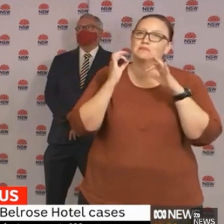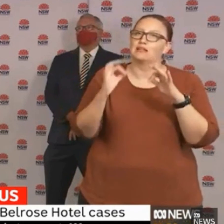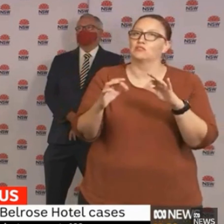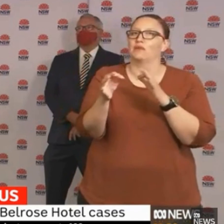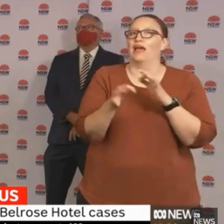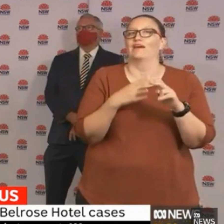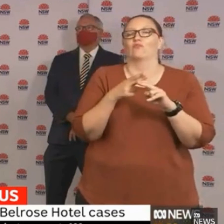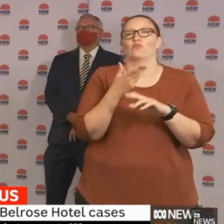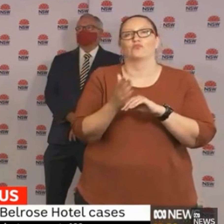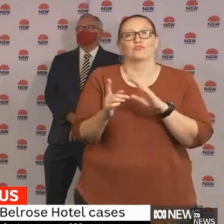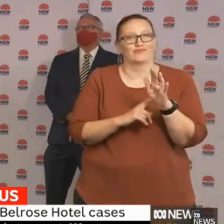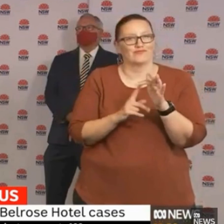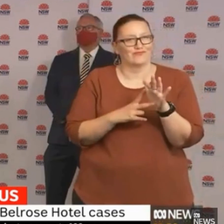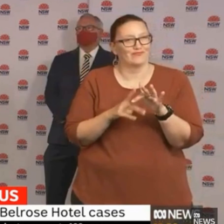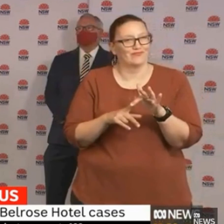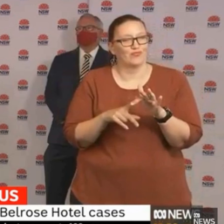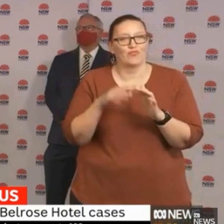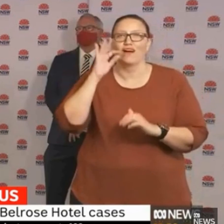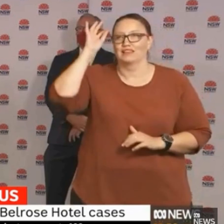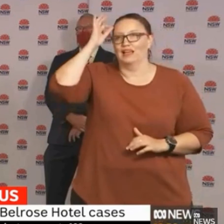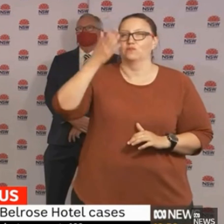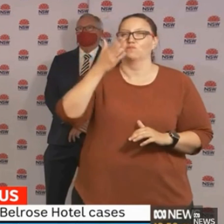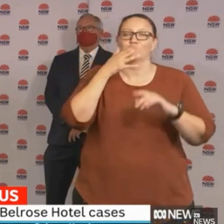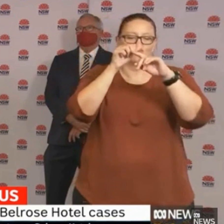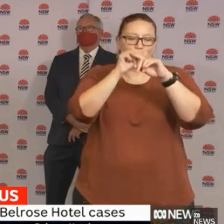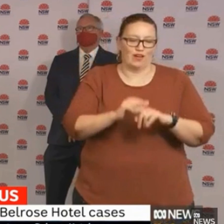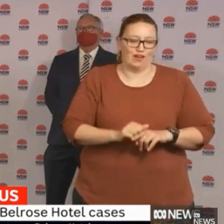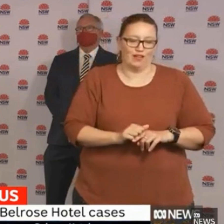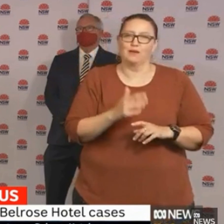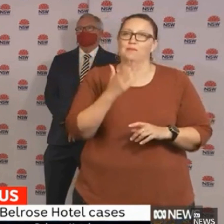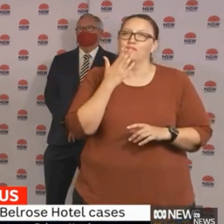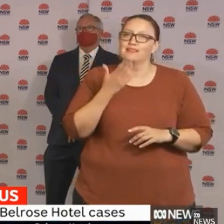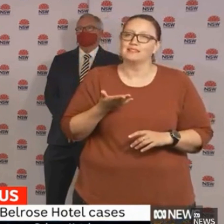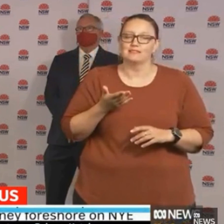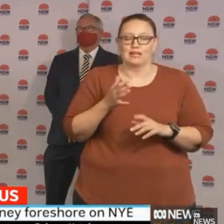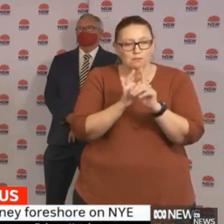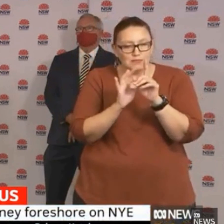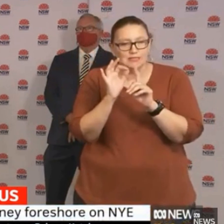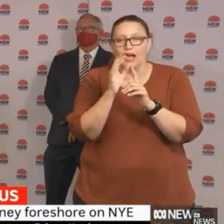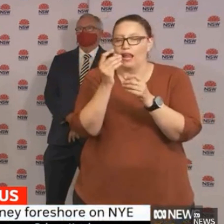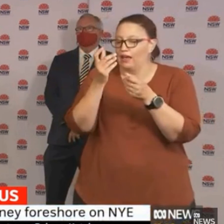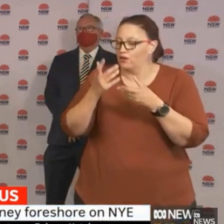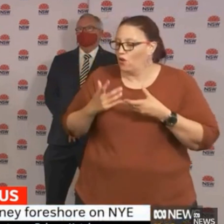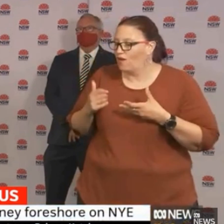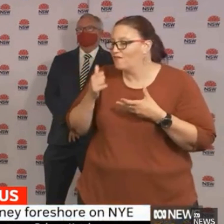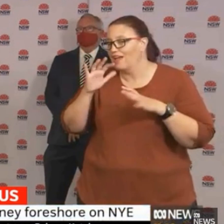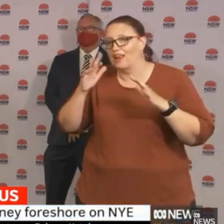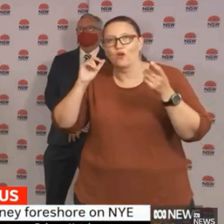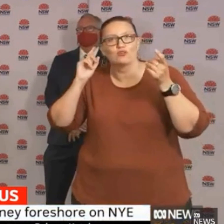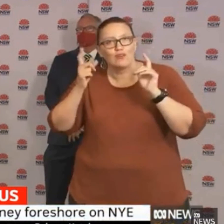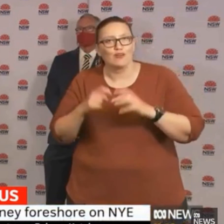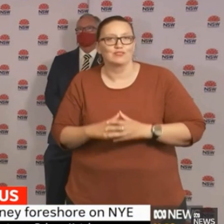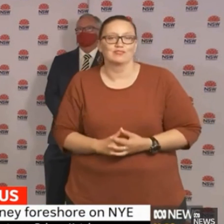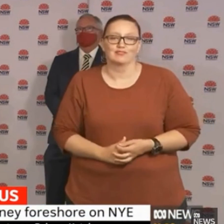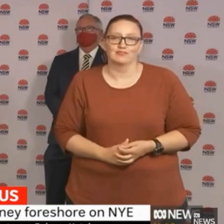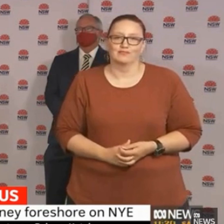New Year's Eve. We ask council to refine those plans, to update those plans, to get in touch with our health authorities if they have any